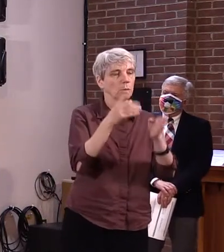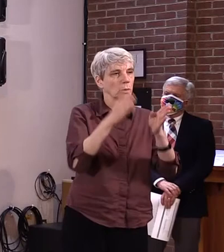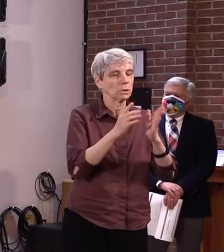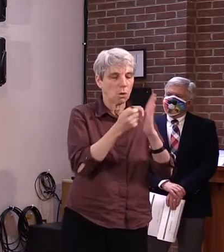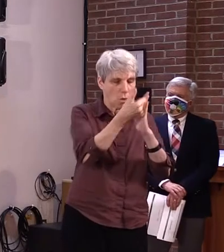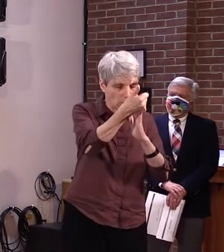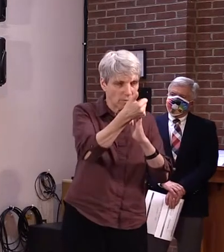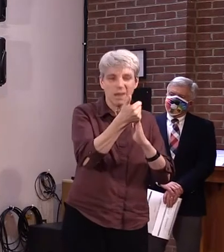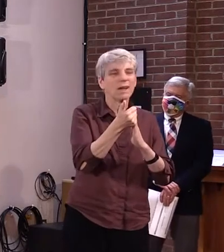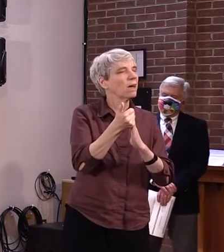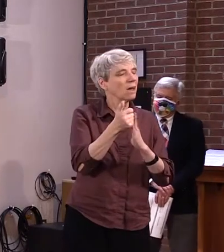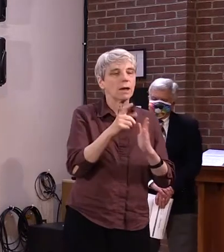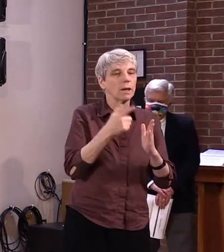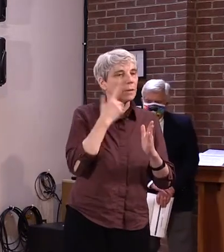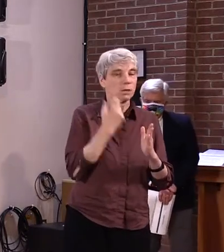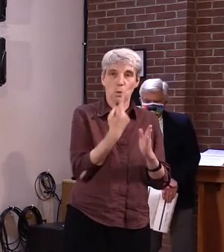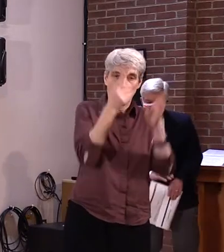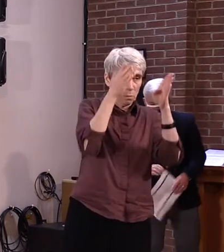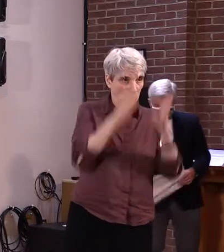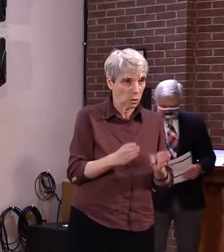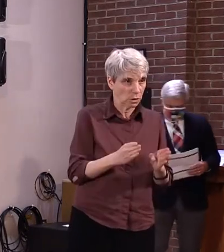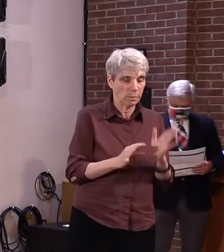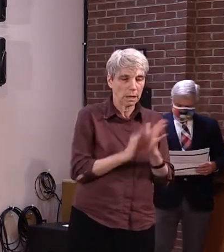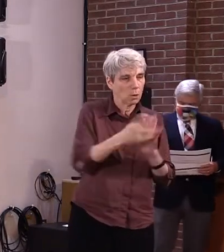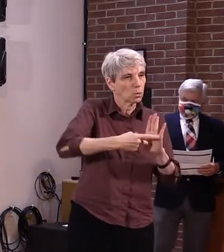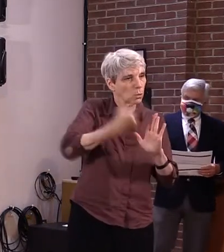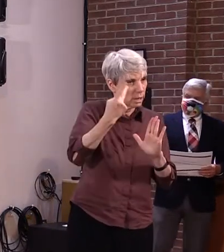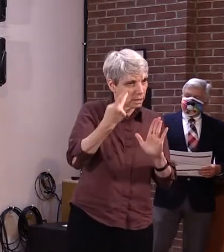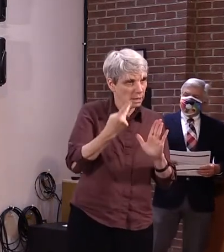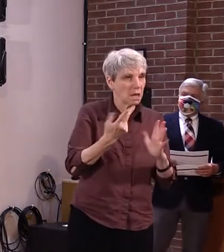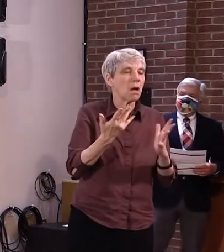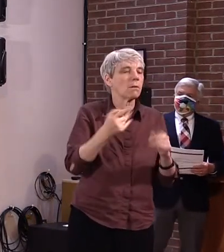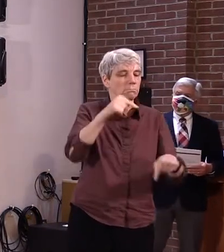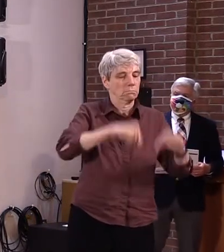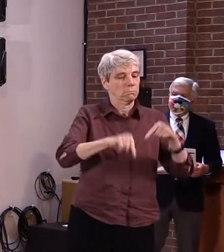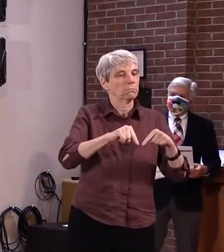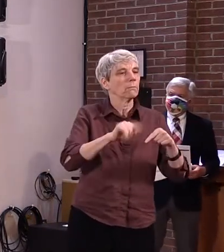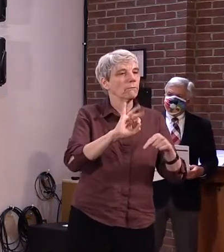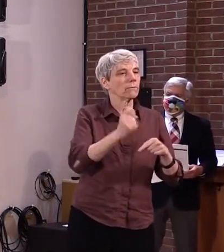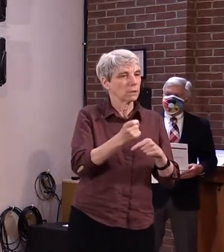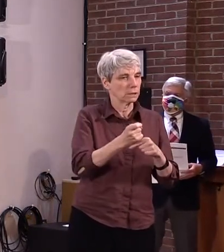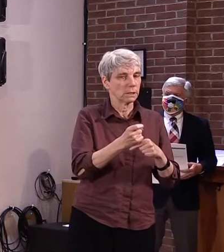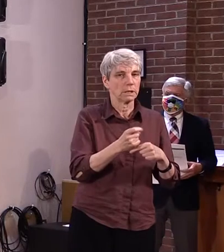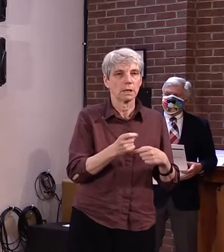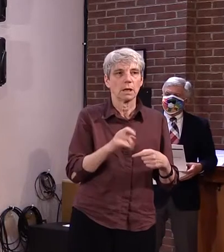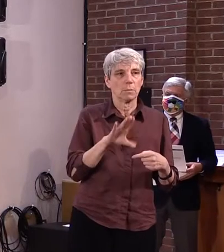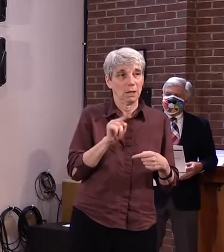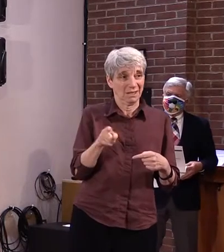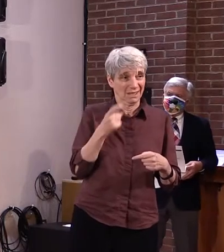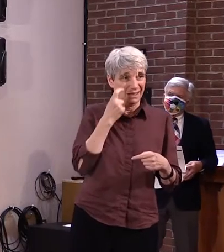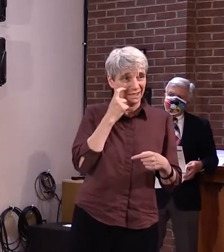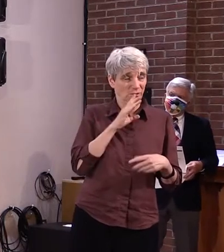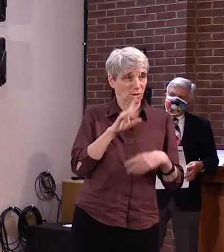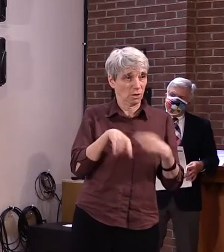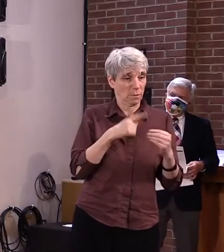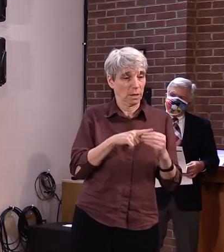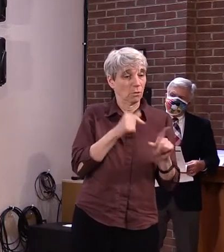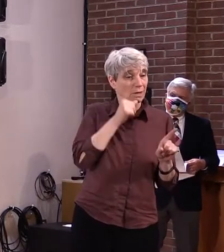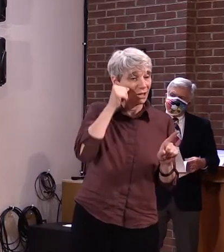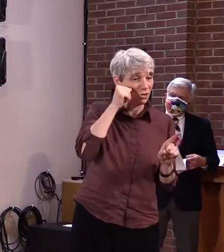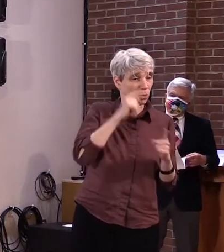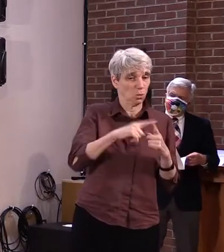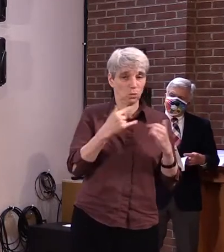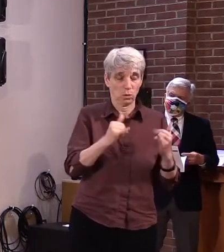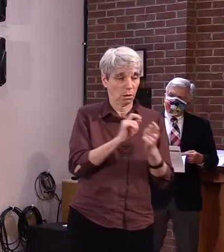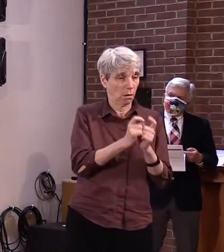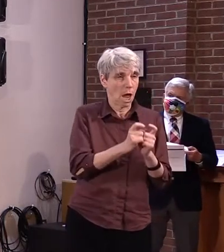reported once and not more than one time. I'm not sure about the changes you just referred to in the last day. I'd have to look into that with